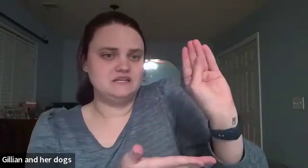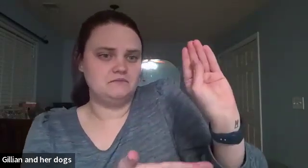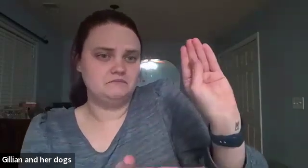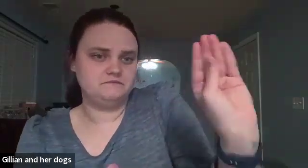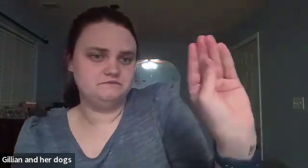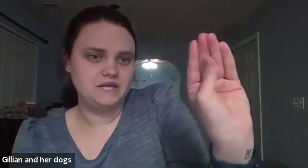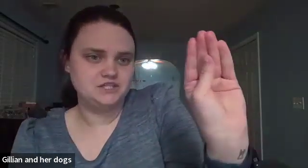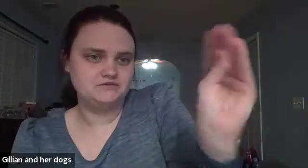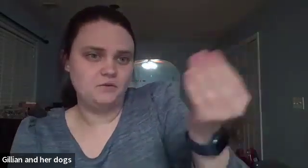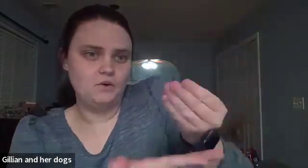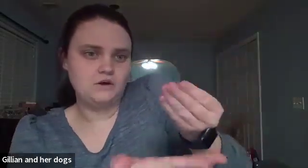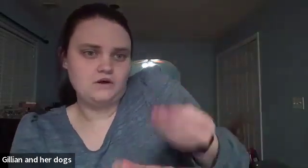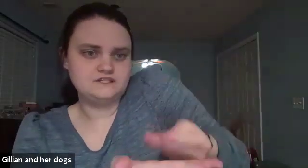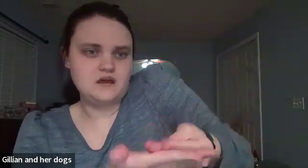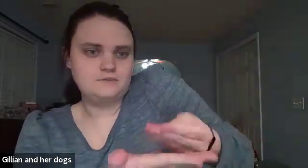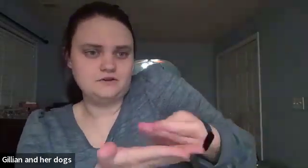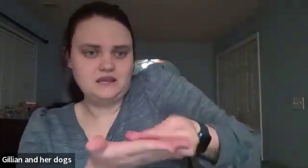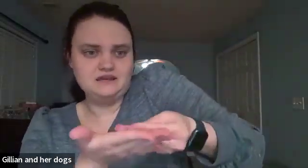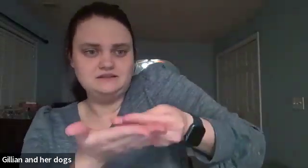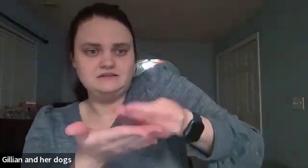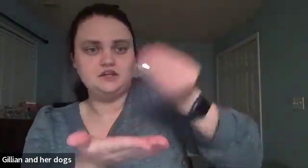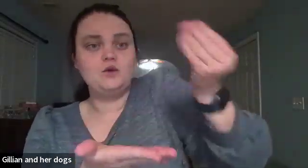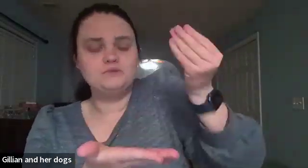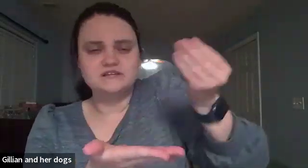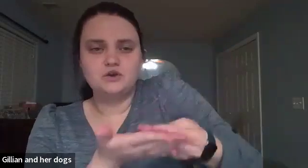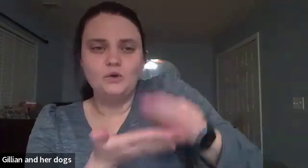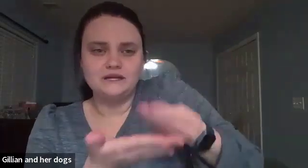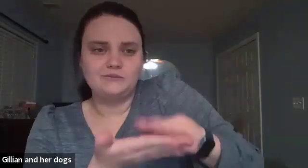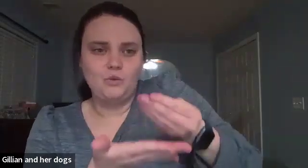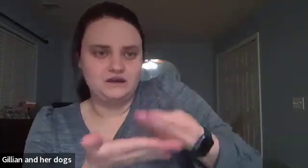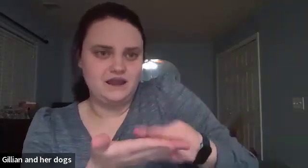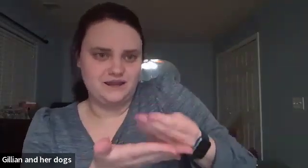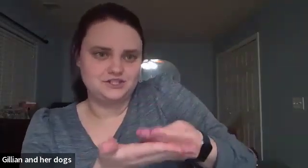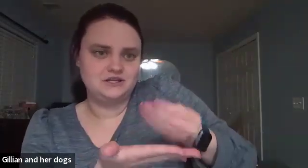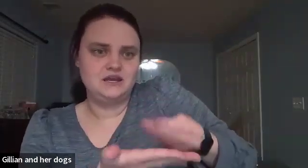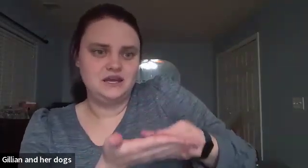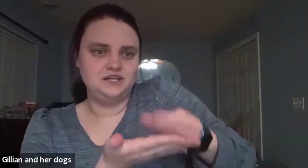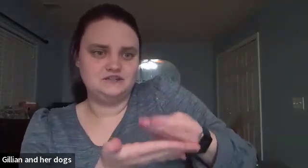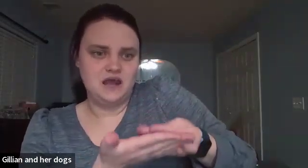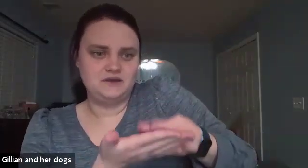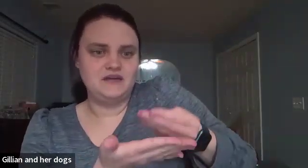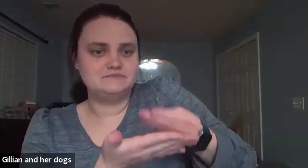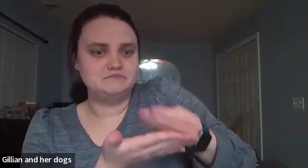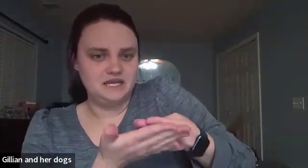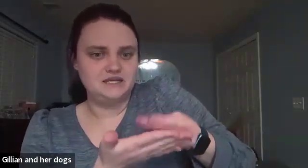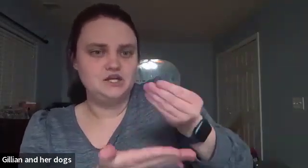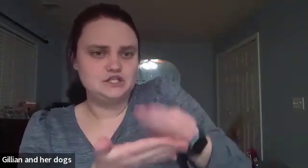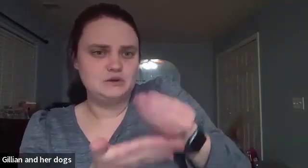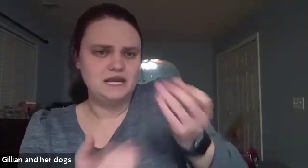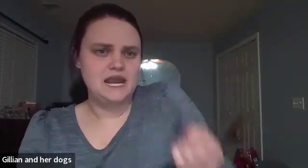it's like a pinched 4 on top of your hand. Like pretend like you're holding a wad of cash and you tap it. That's money. So money,